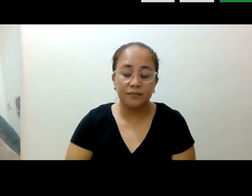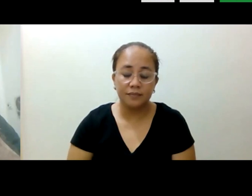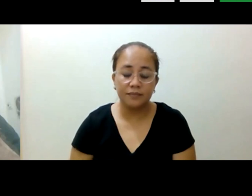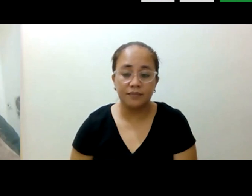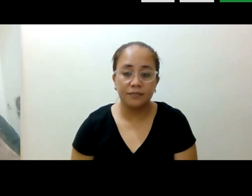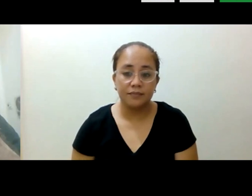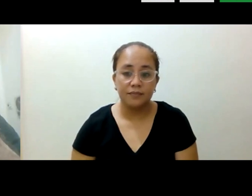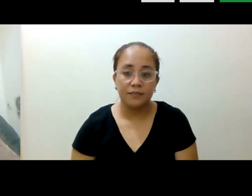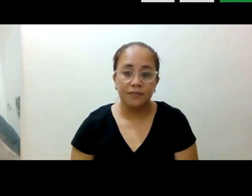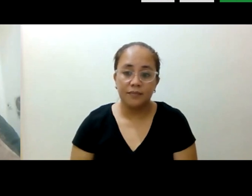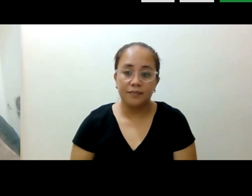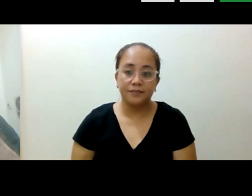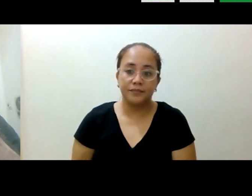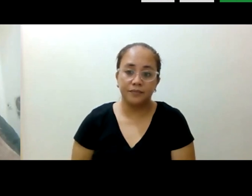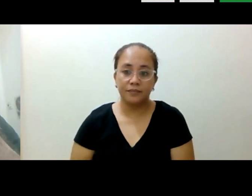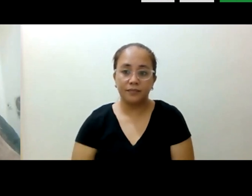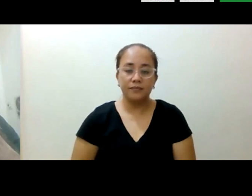Jasmine saying, what about 4?